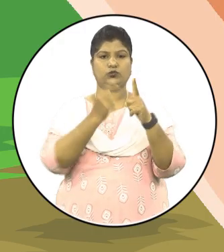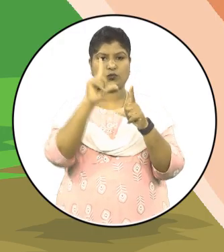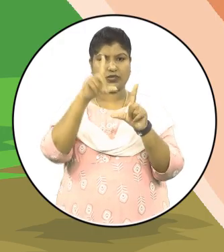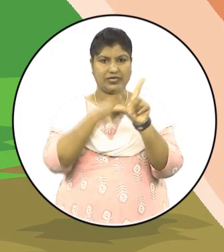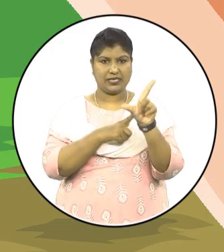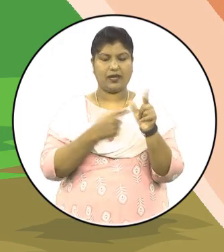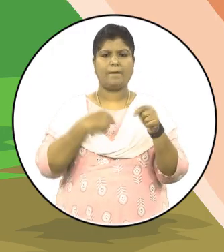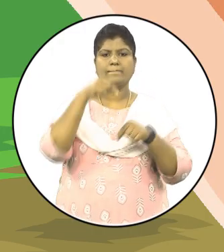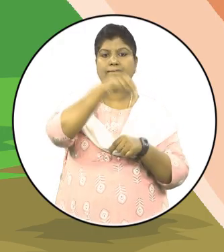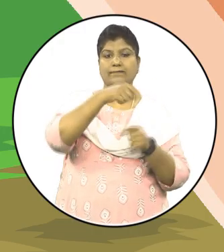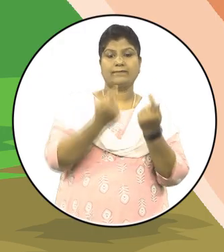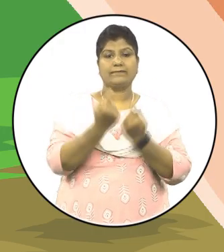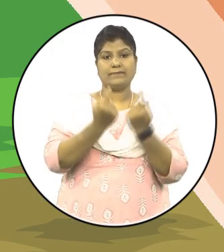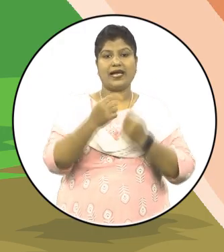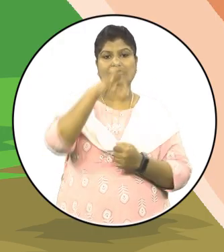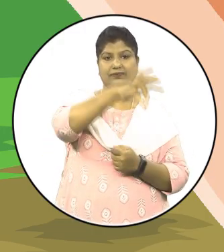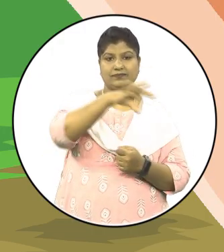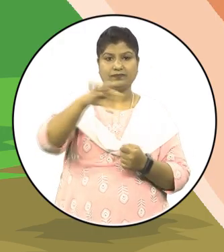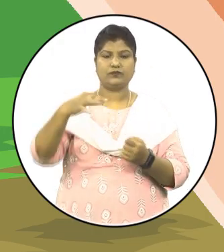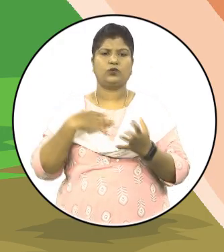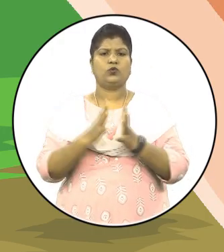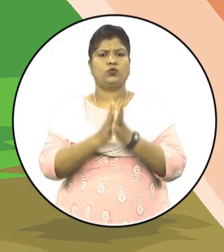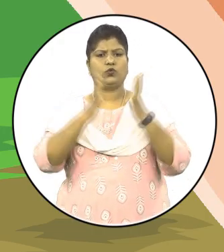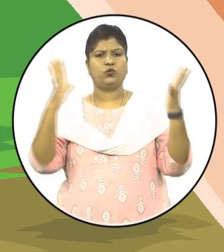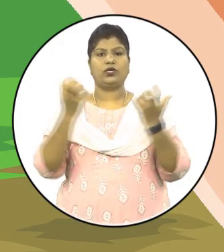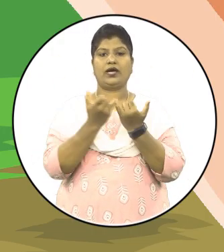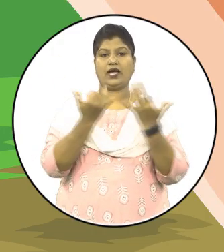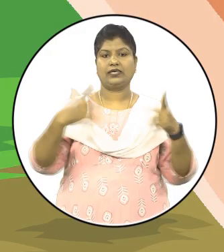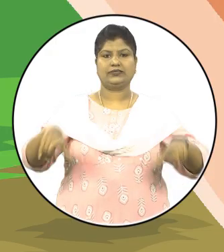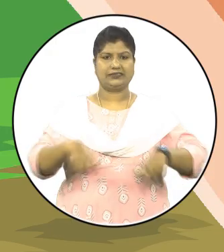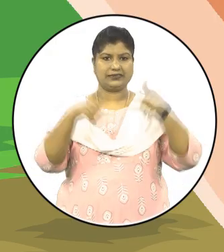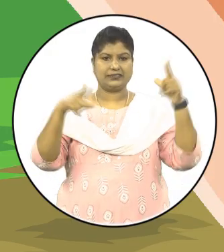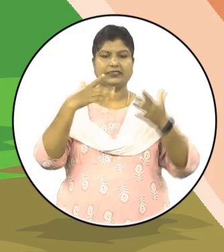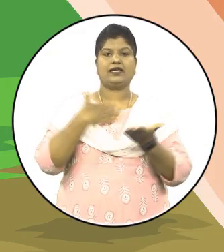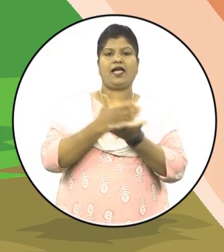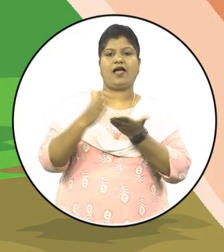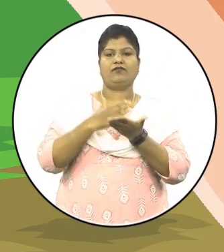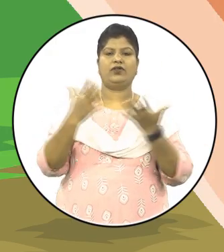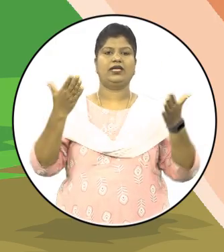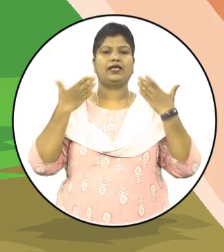planting huge number of trees to avoid air pollution.